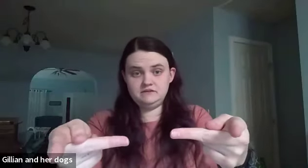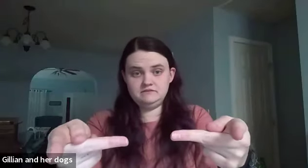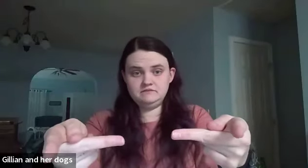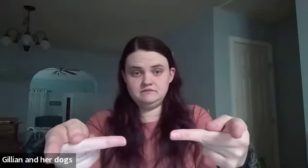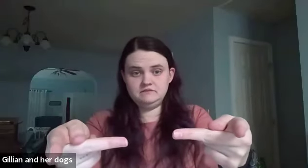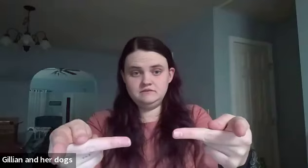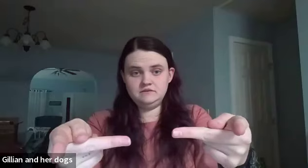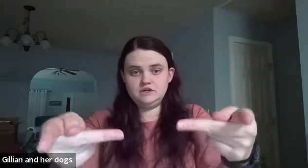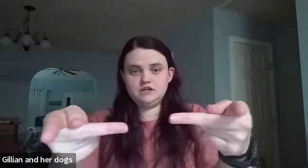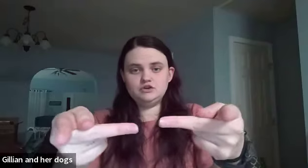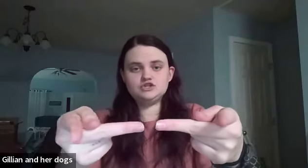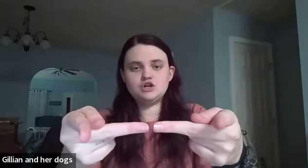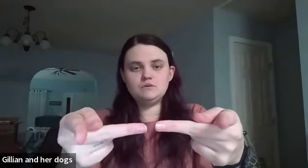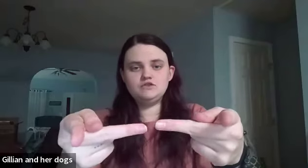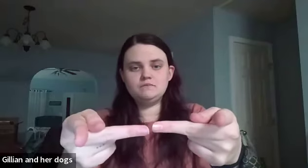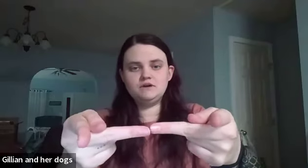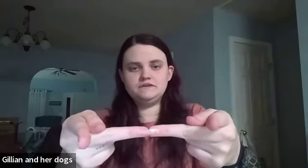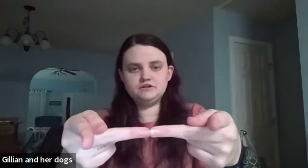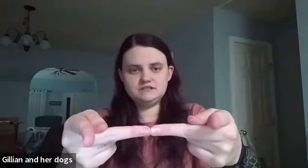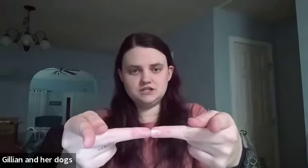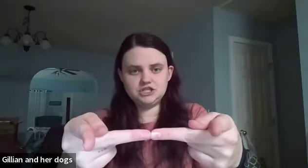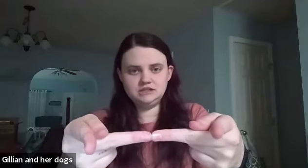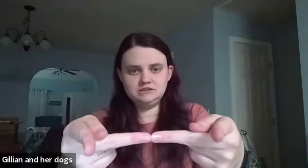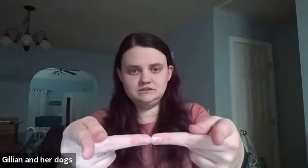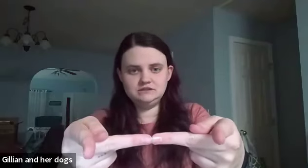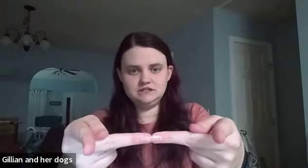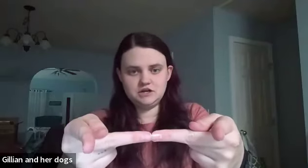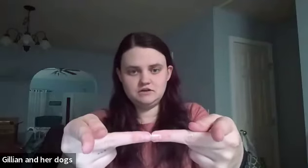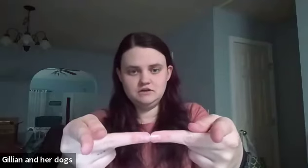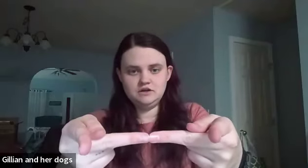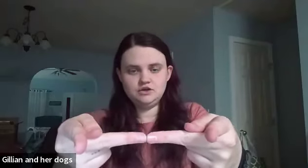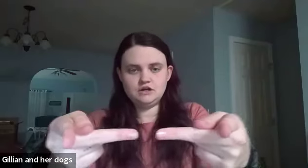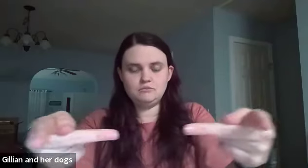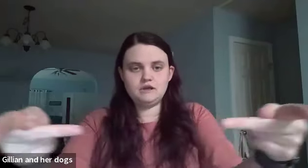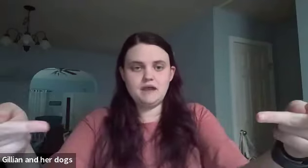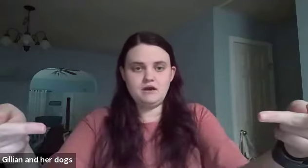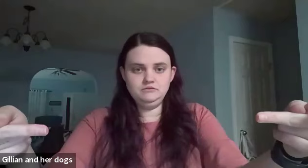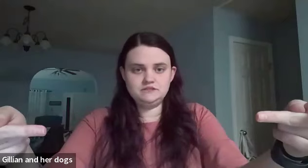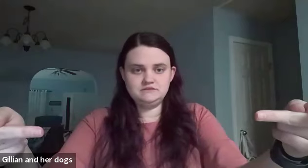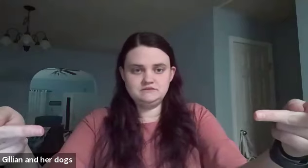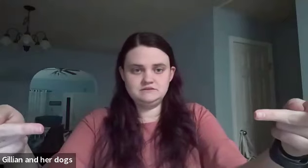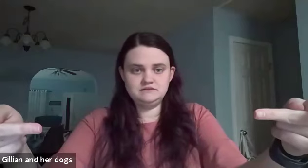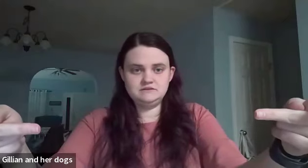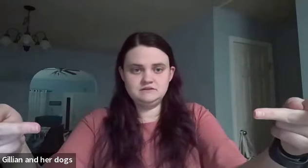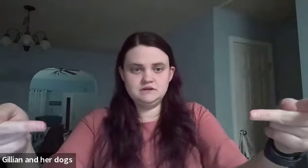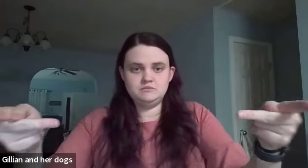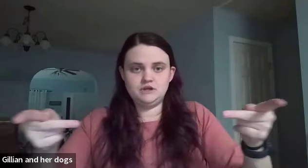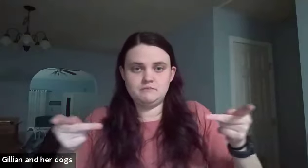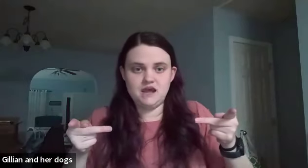me, and you're gonna start with your middle fingers touching each other. You're gonna bring them out, bring them